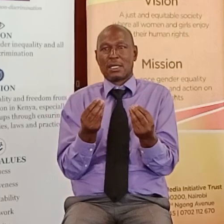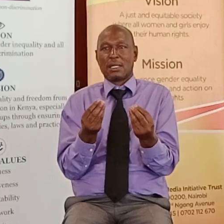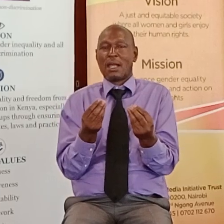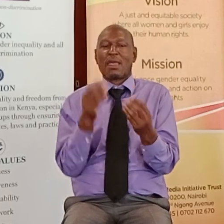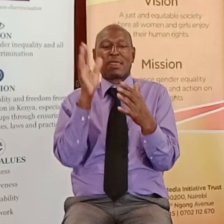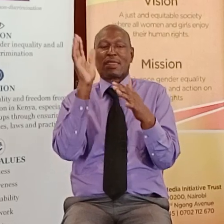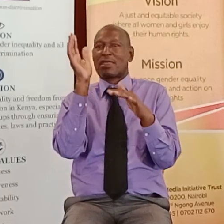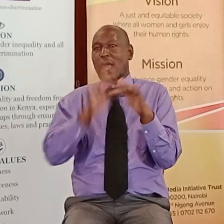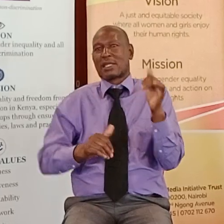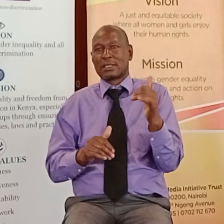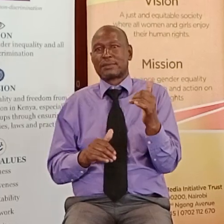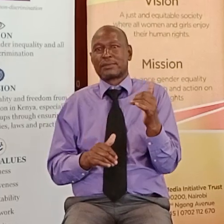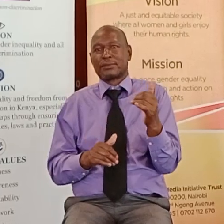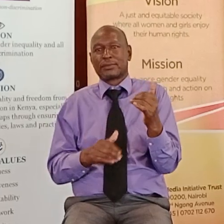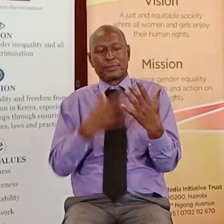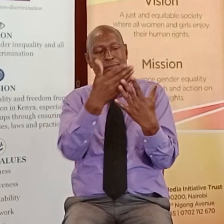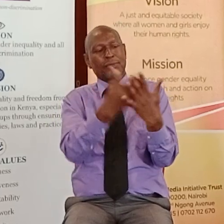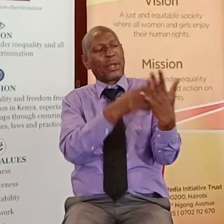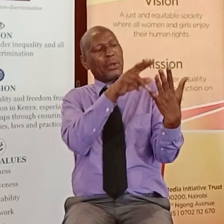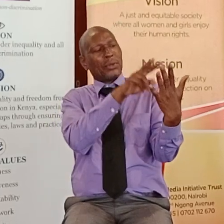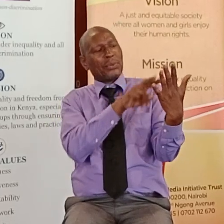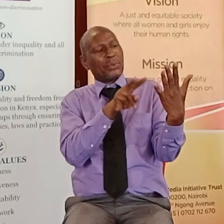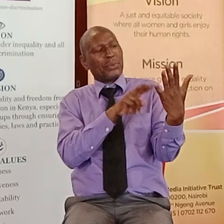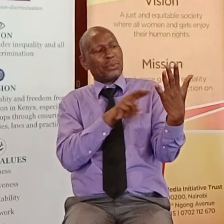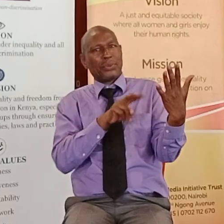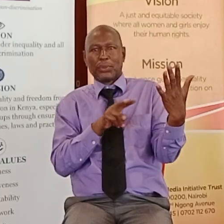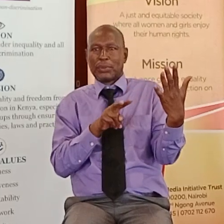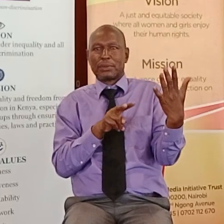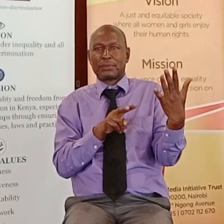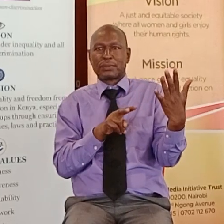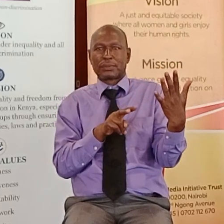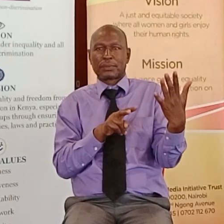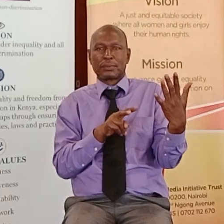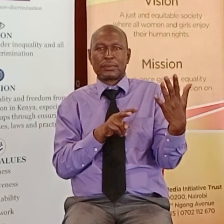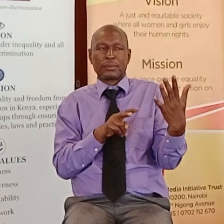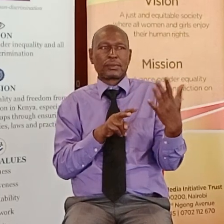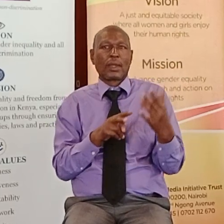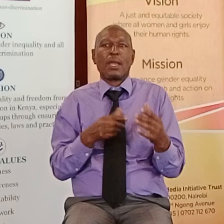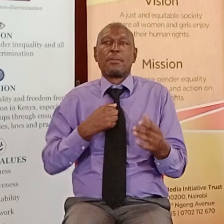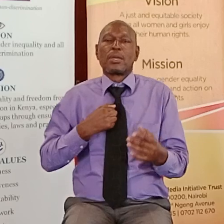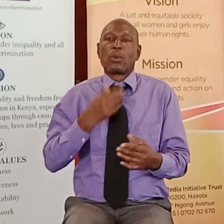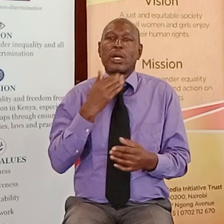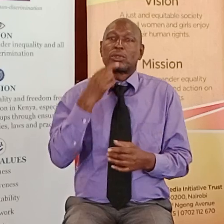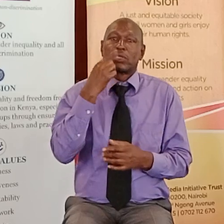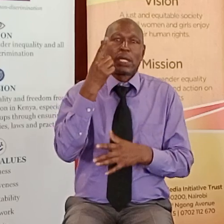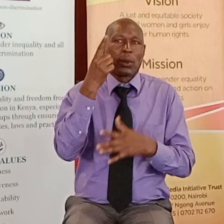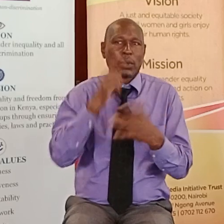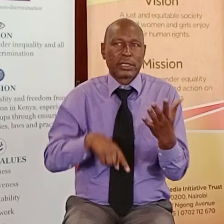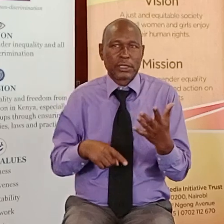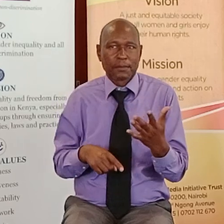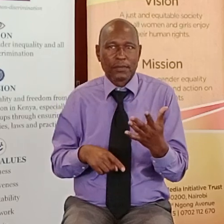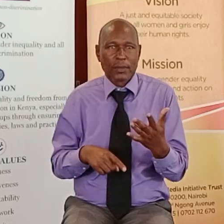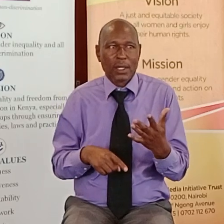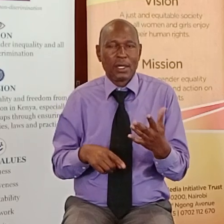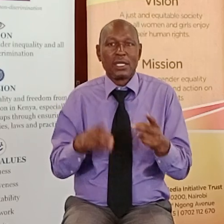a speech. So thank you very much. So I just want to say that it was very